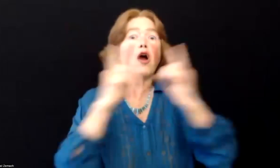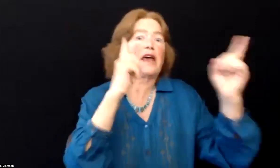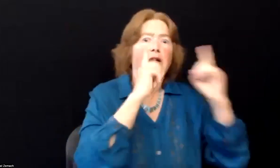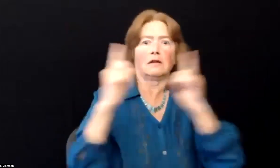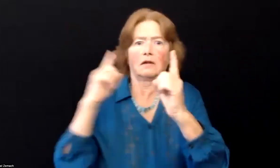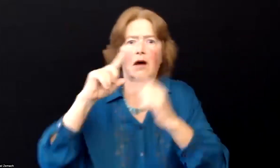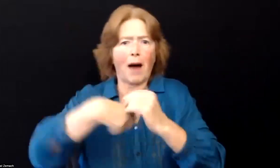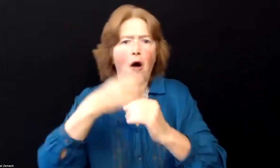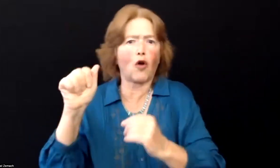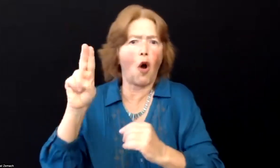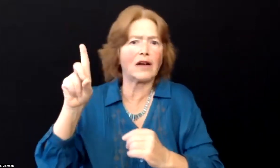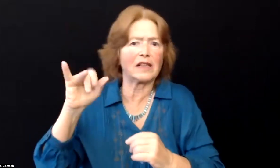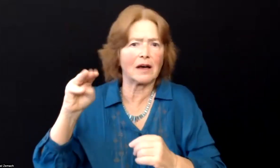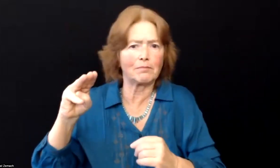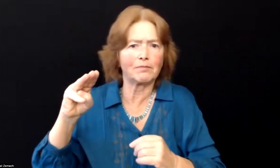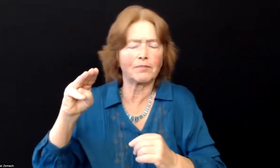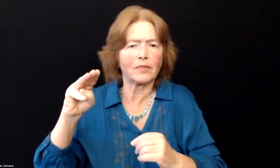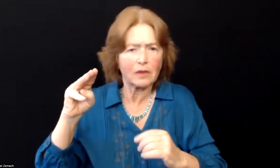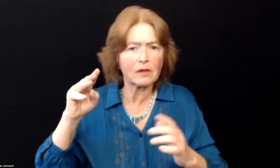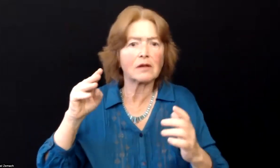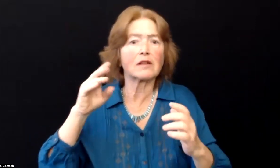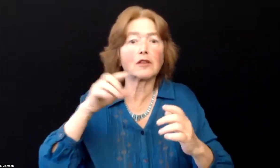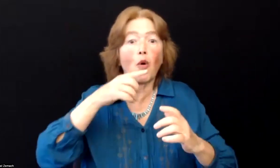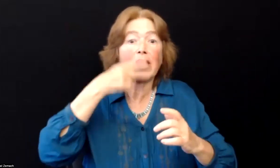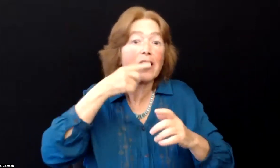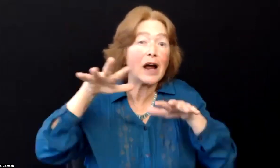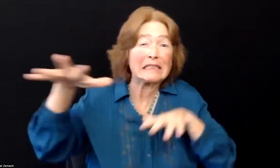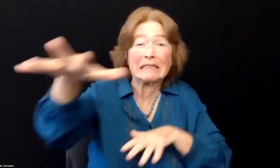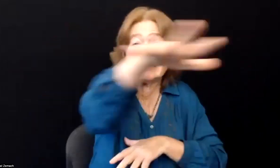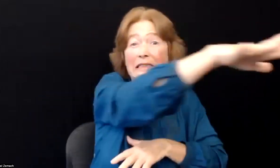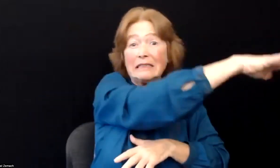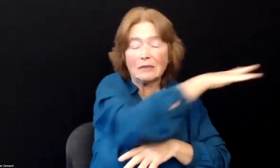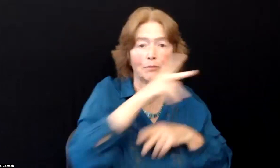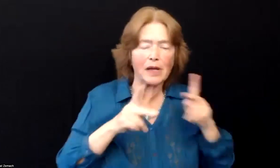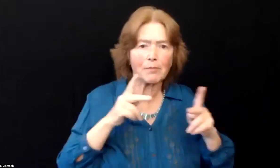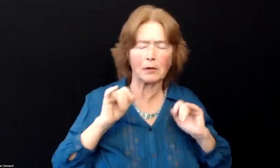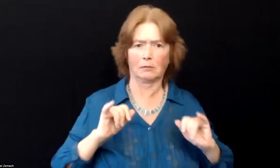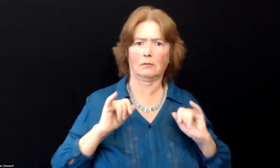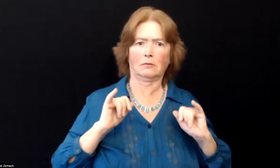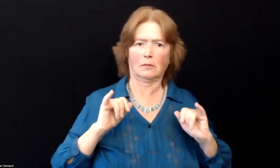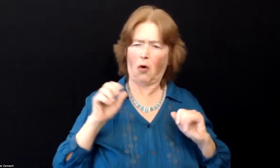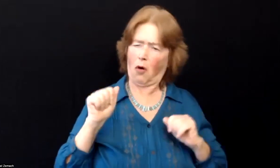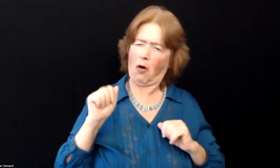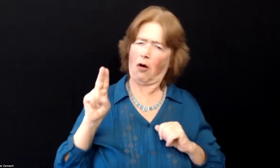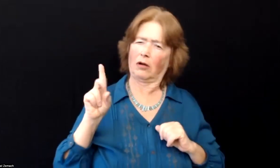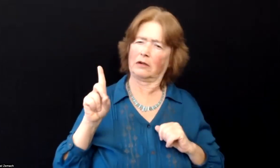to be discussing autism that occurs, and to wake people up